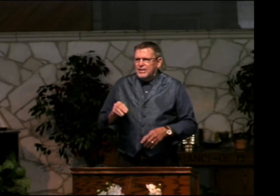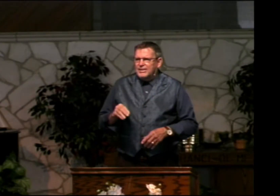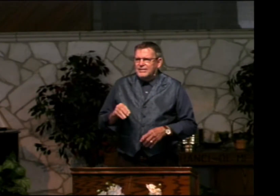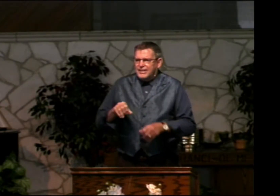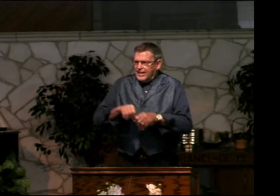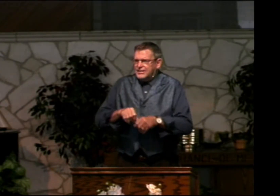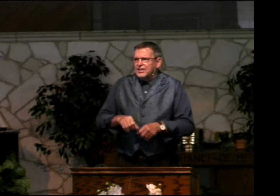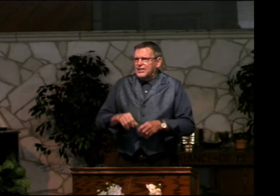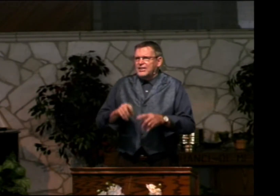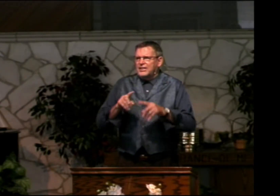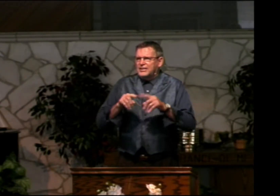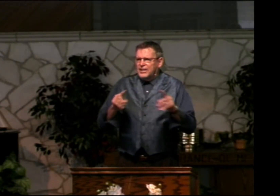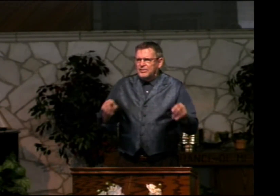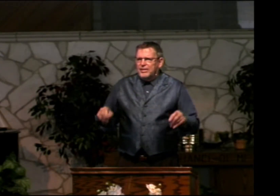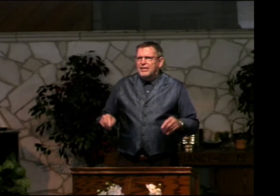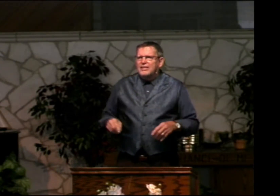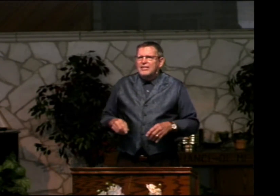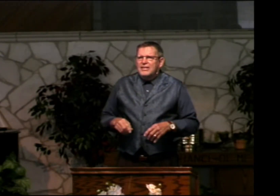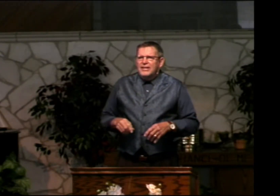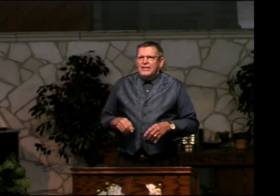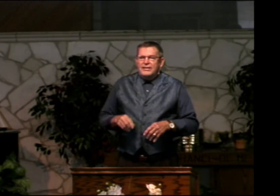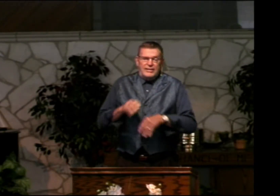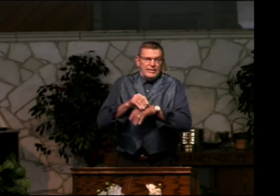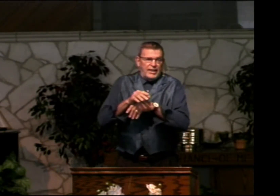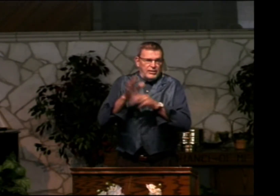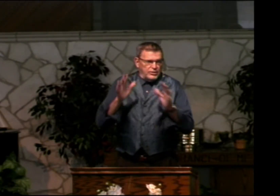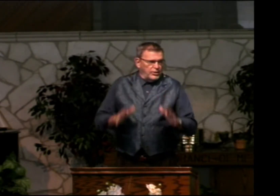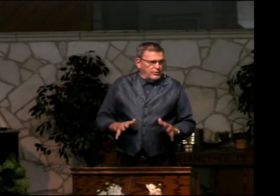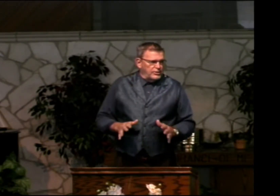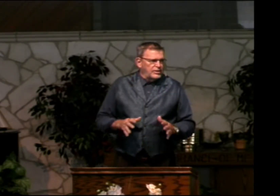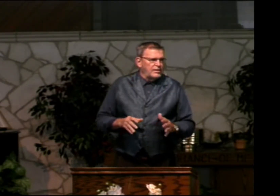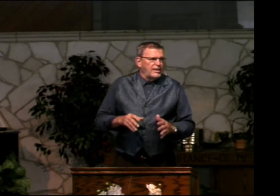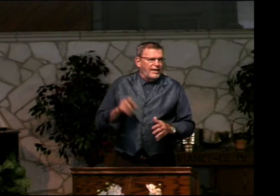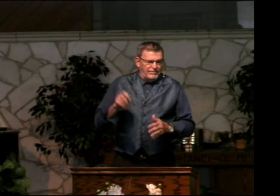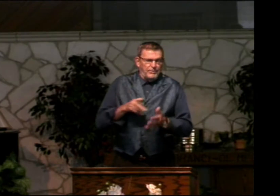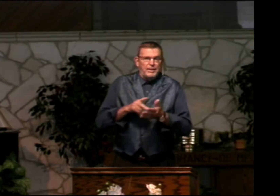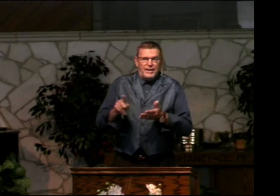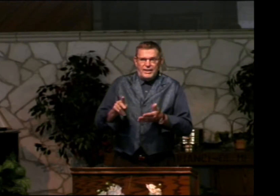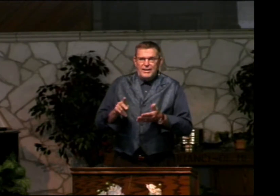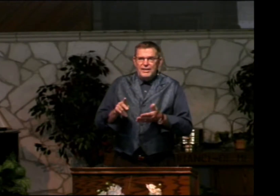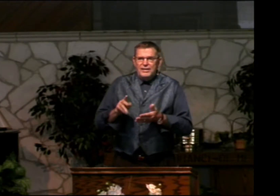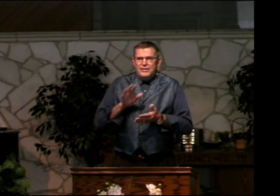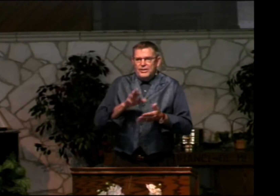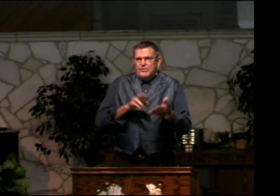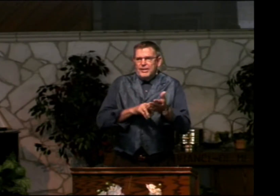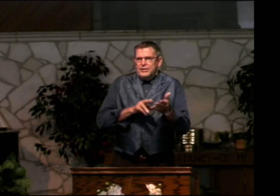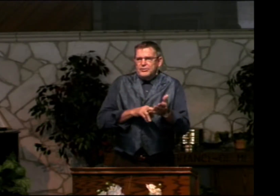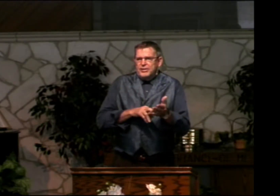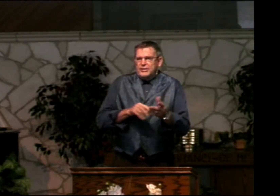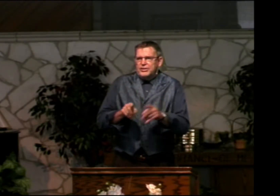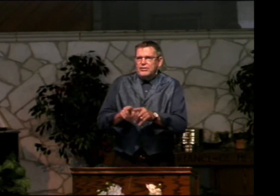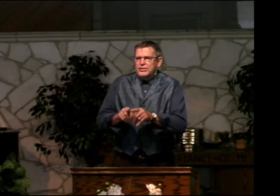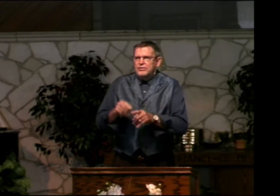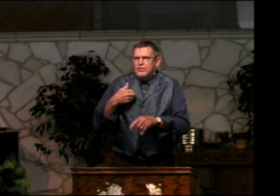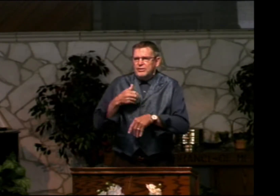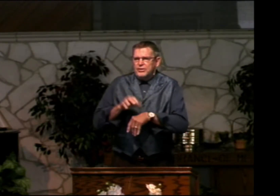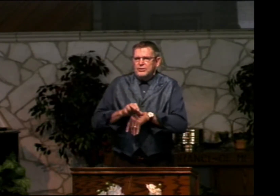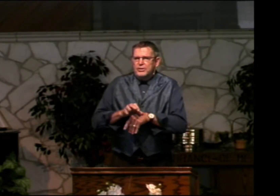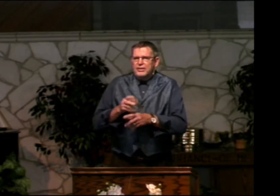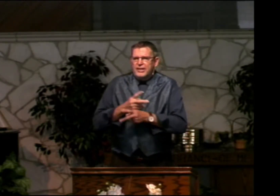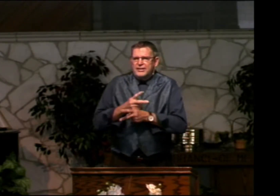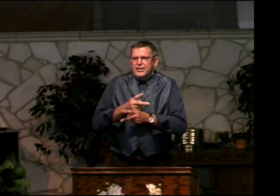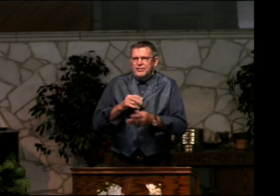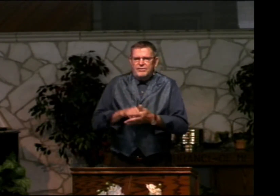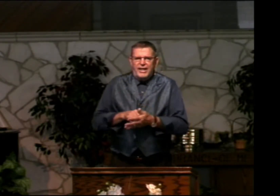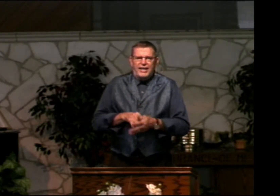so gasoline, etc. And counselors have to pay their registration also. Our